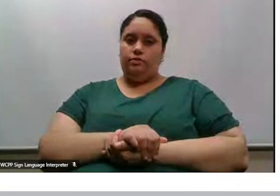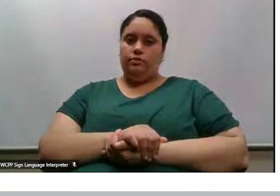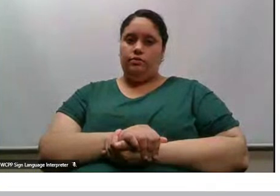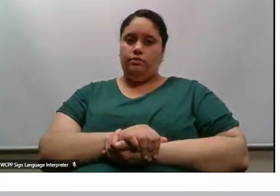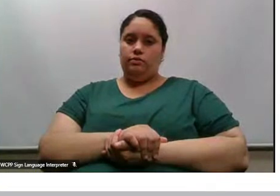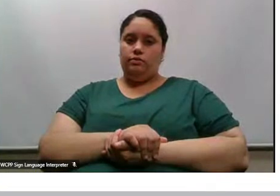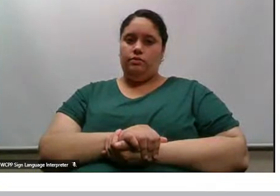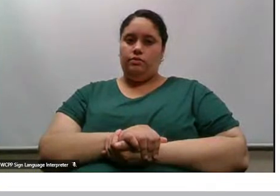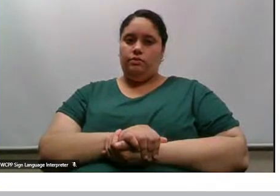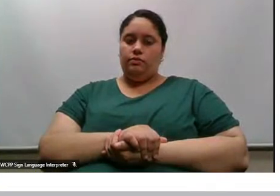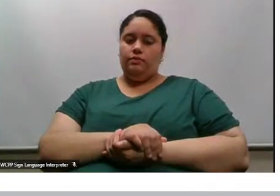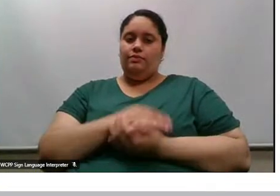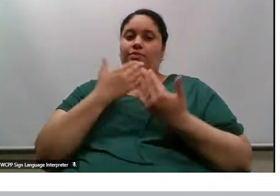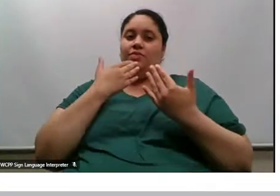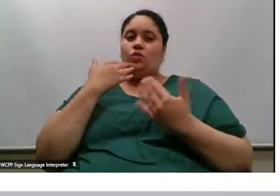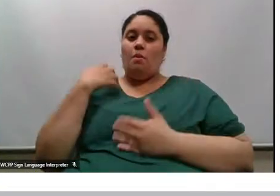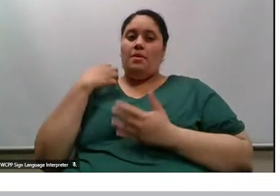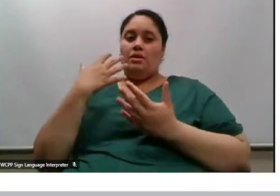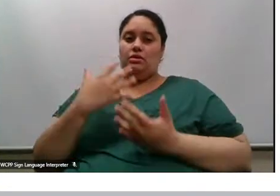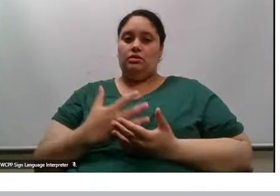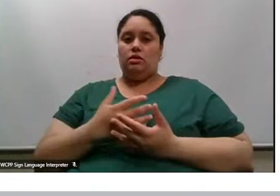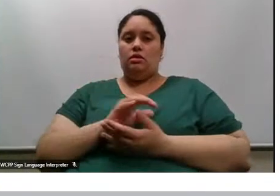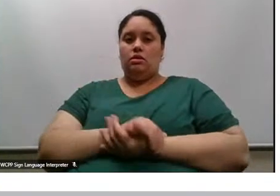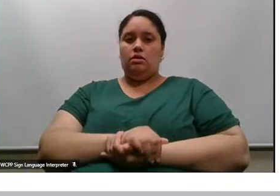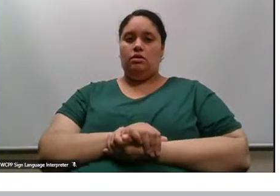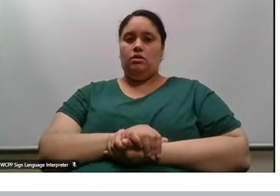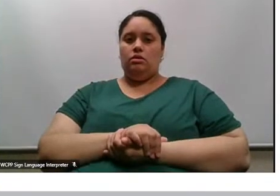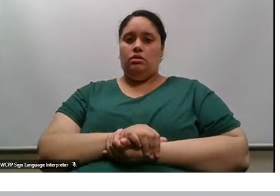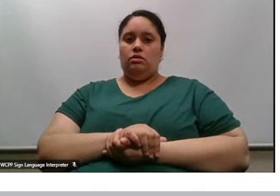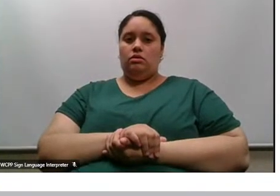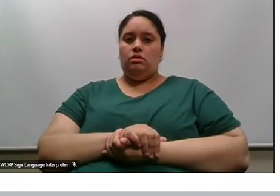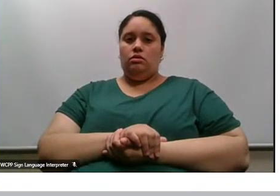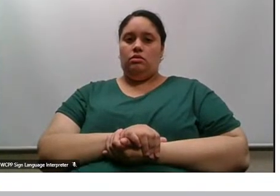Thank you, Minister. So just in terms of the question on